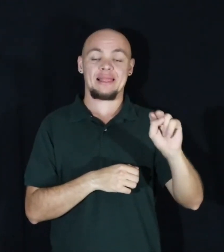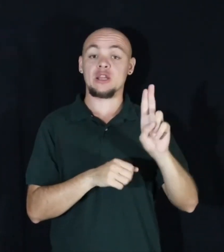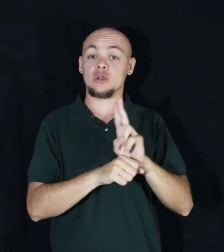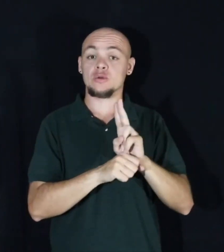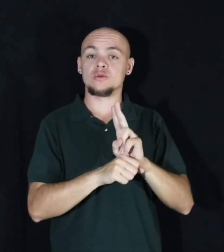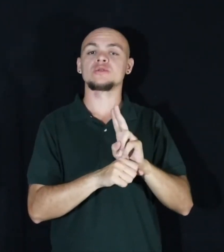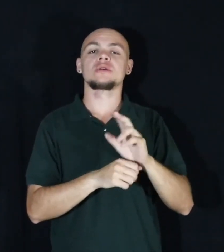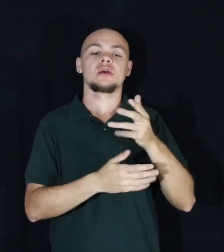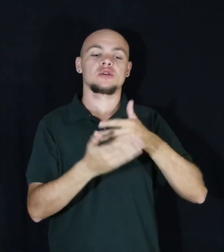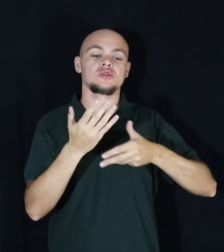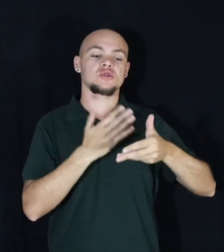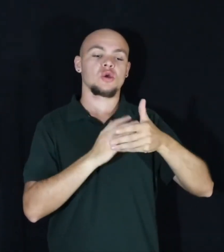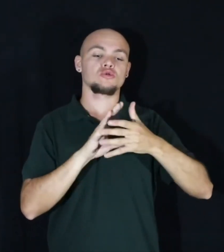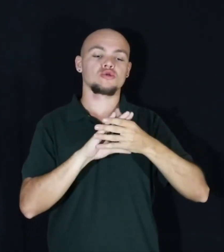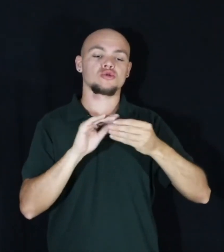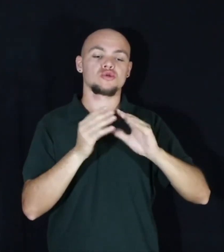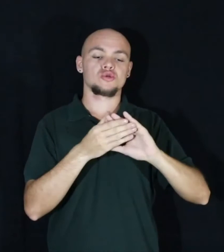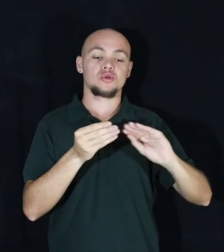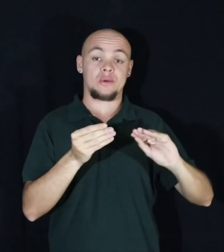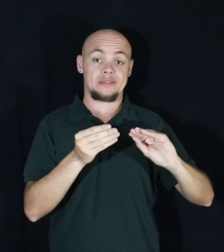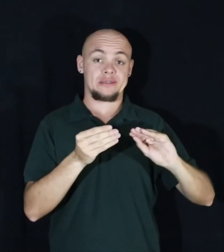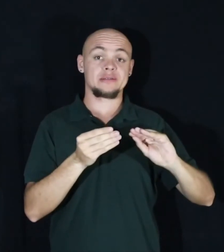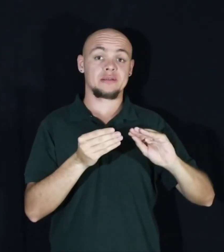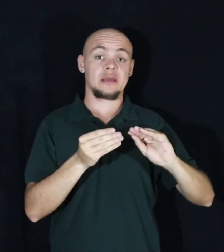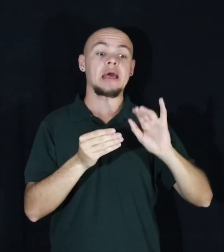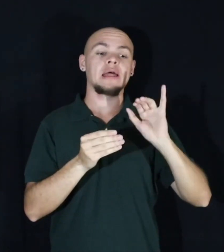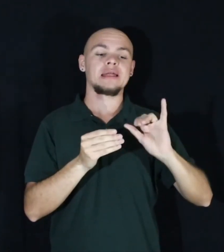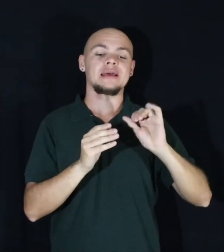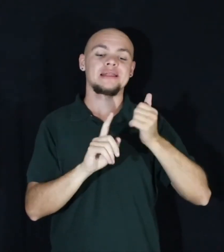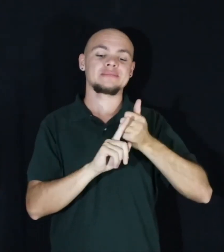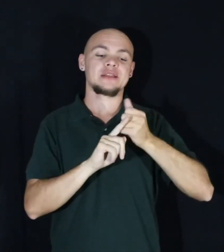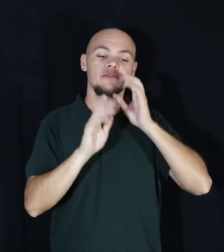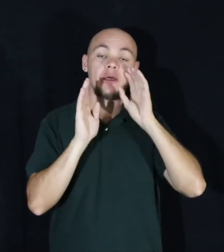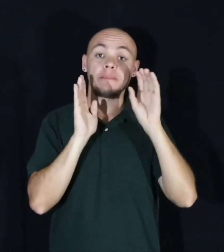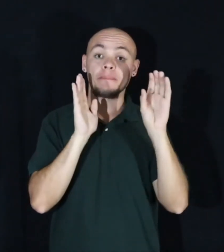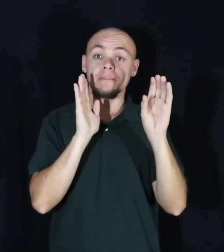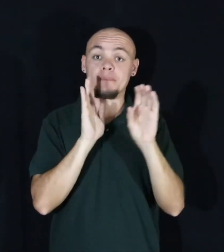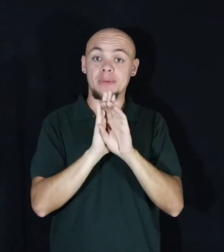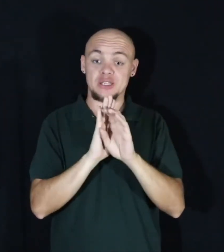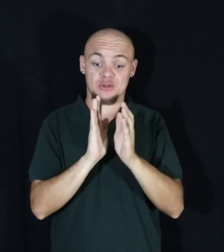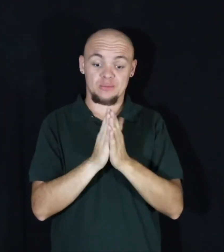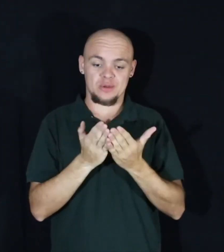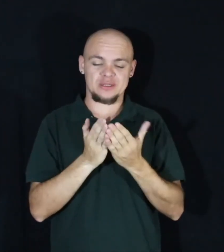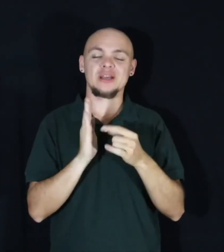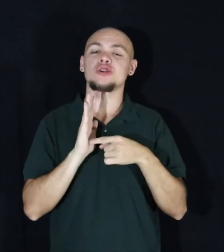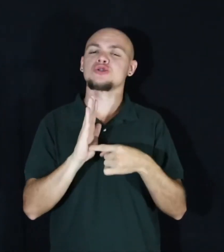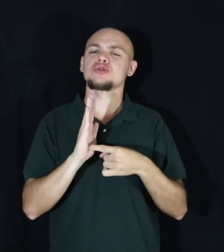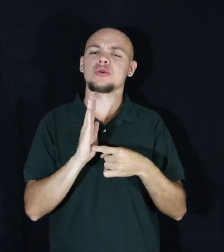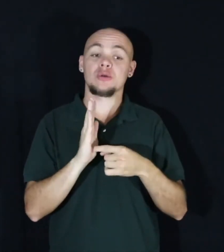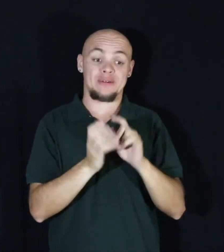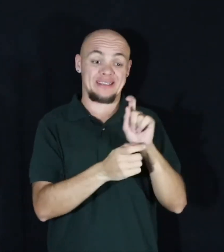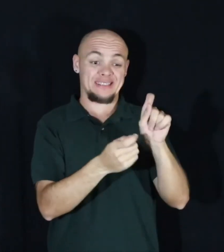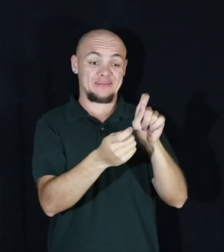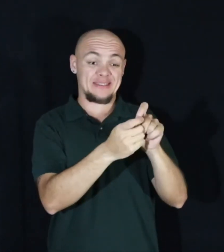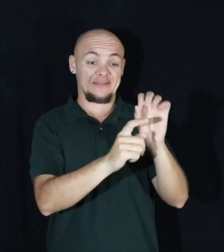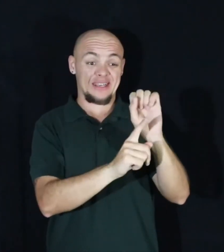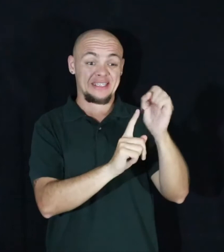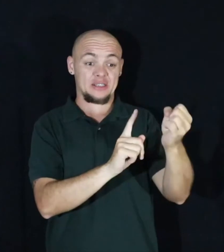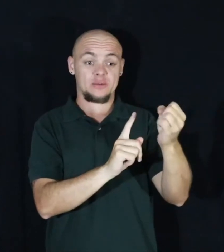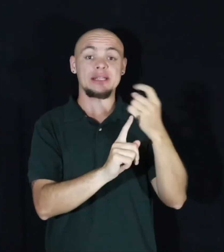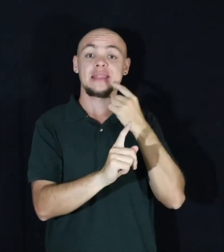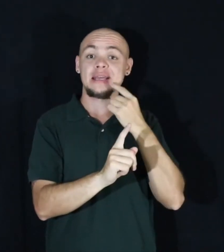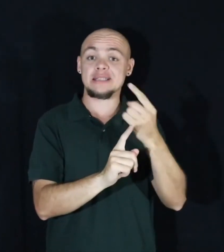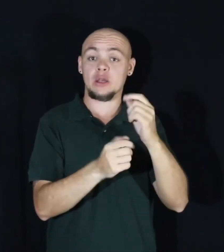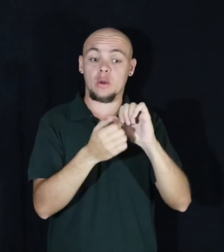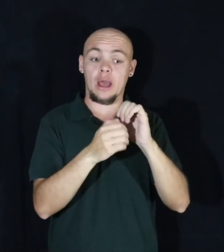called social stories, which are picture books that depict what to say in certain situations. And sometimes